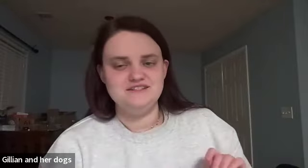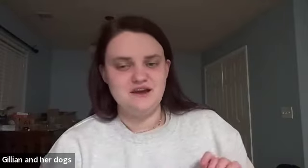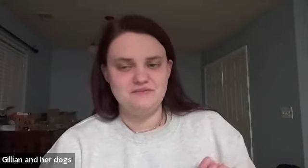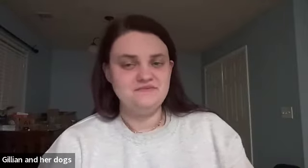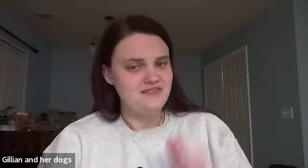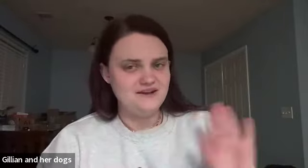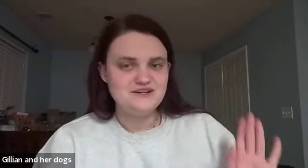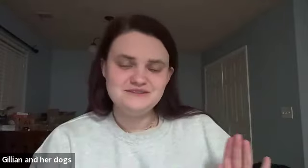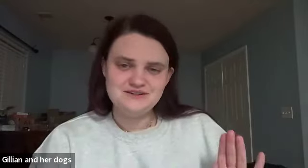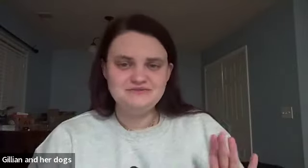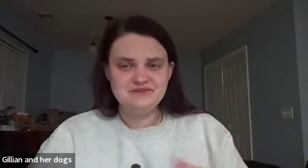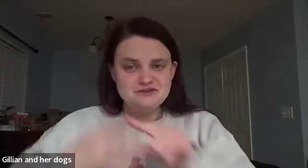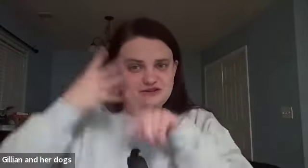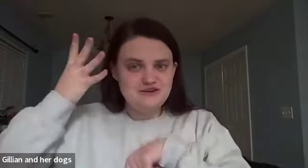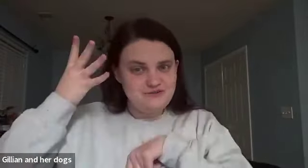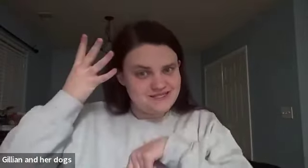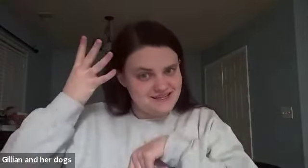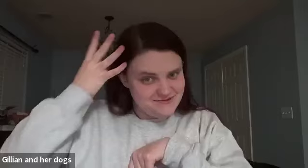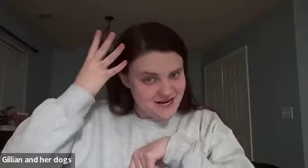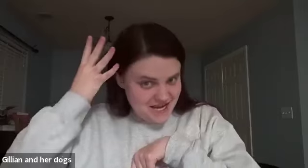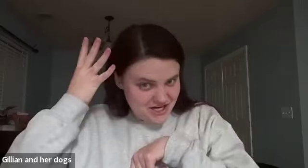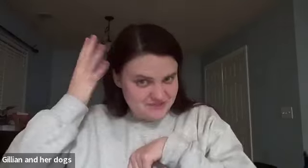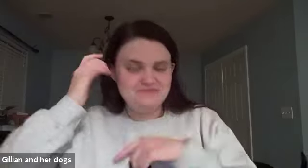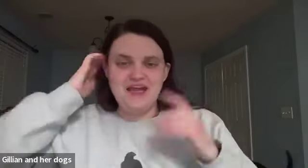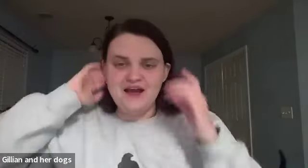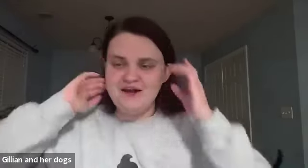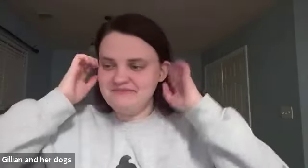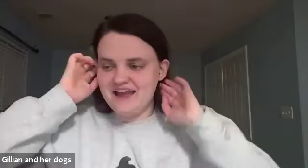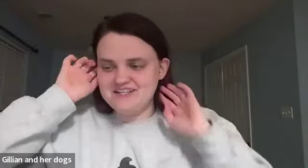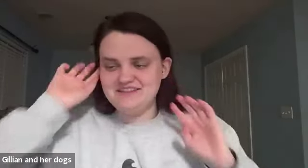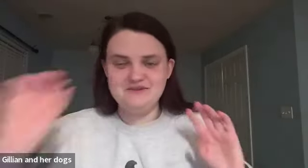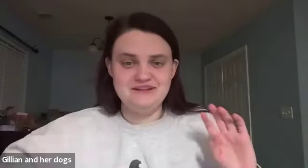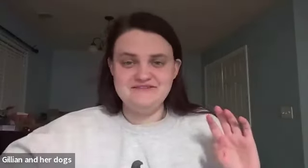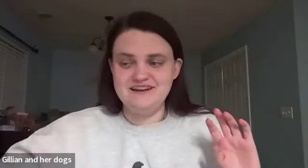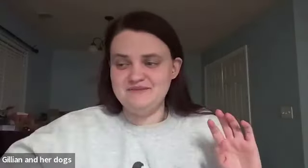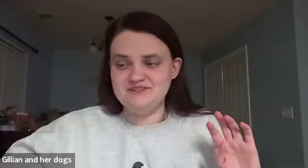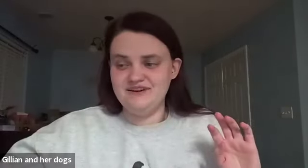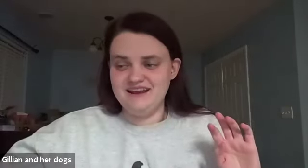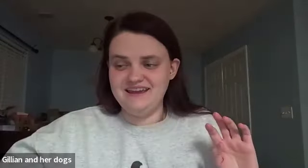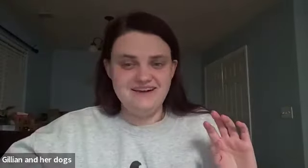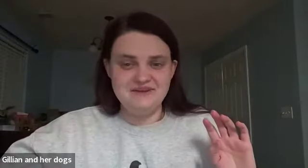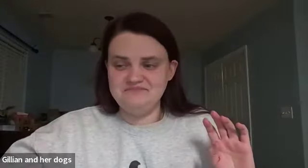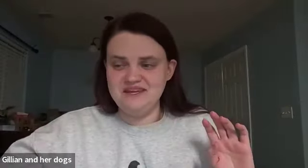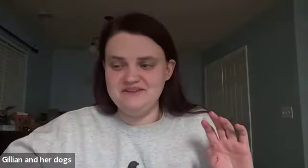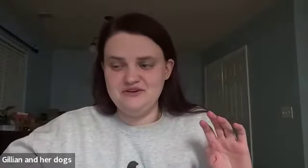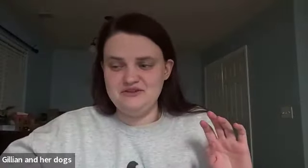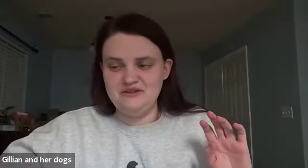So there's our little 4 signs for anger. I just think they're really fun. I'm sorry, I can't lie. Even though they're